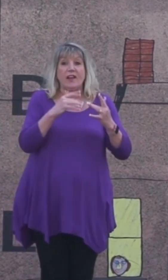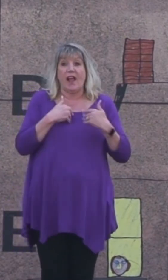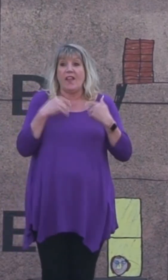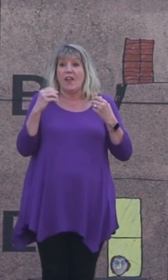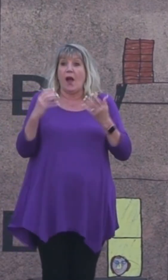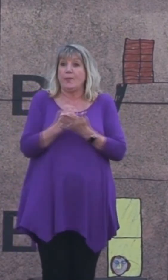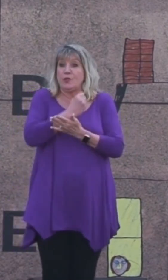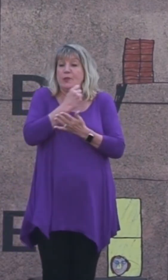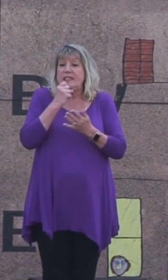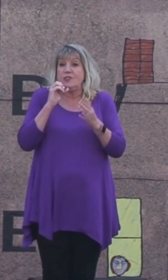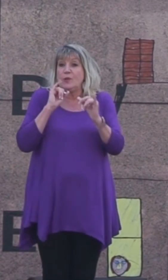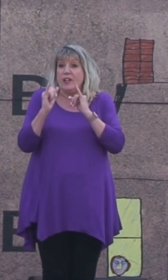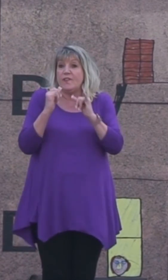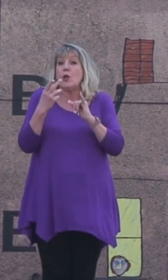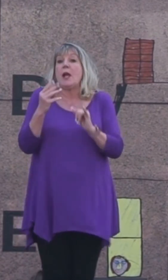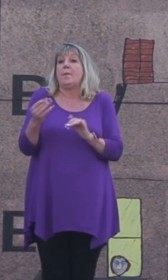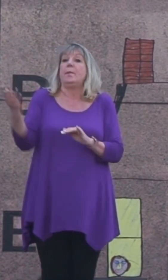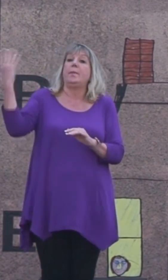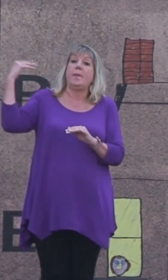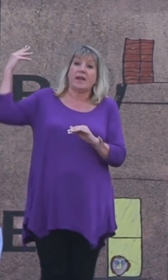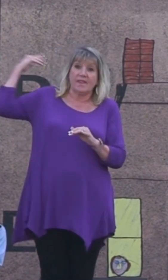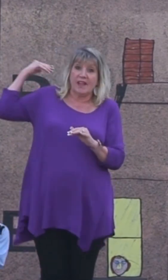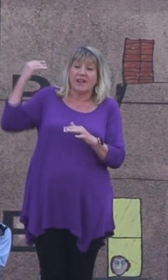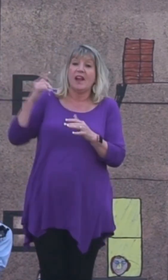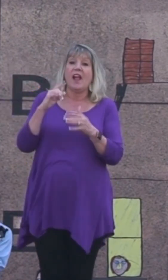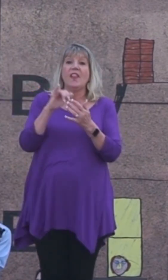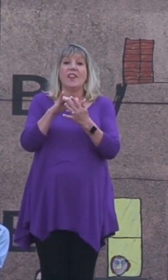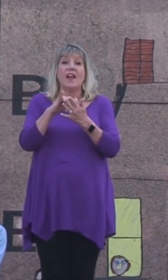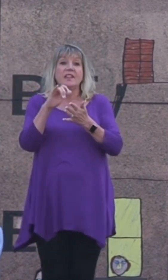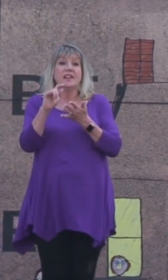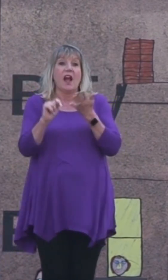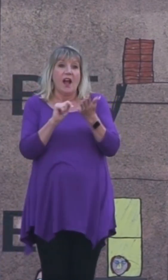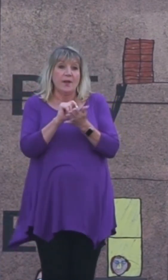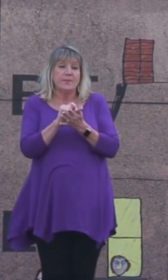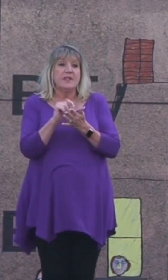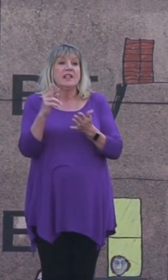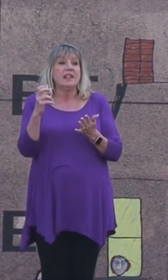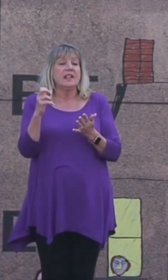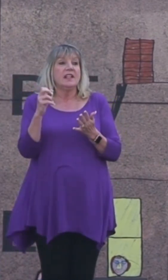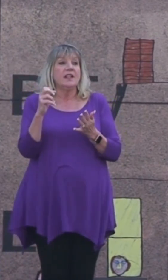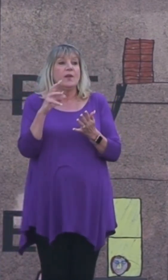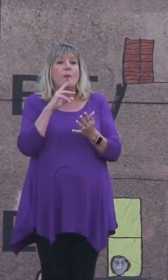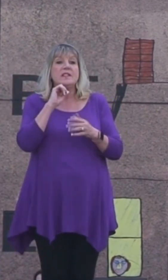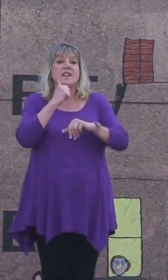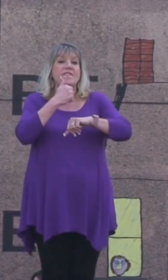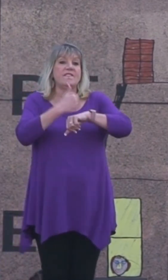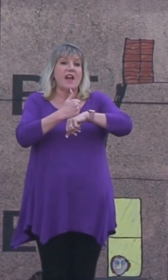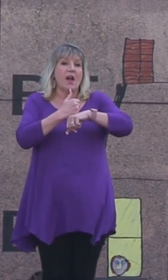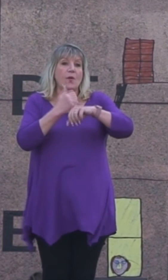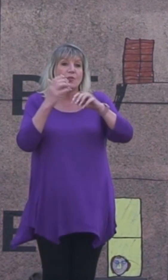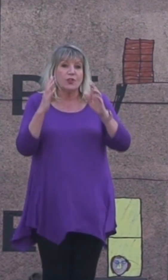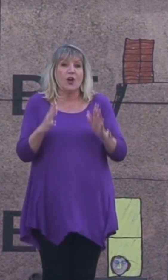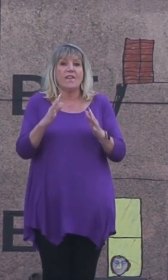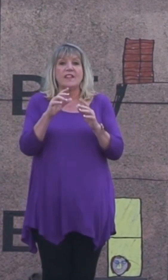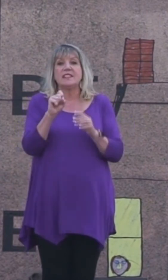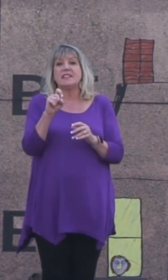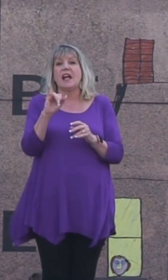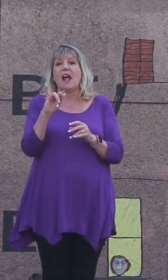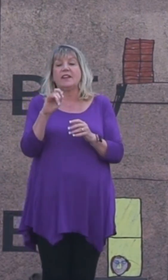opportunity to interview him then. At the time, he was the founder of a site